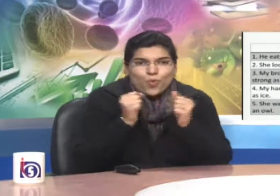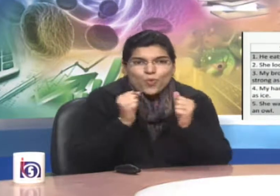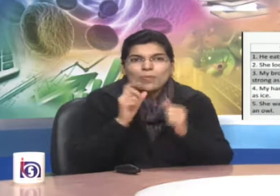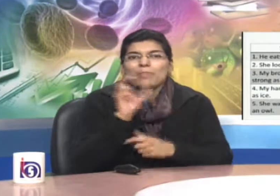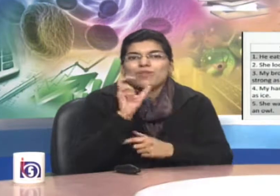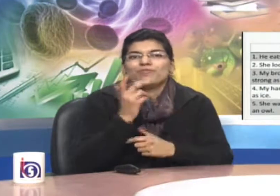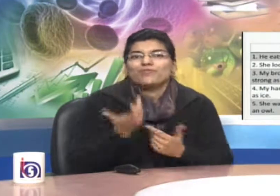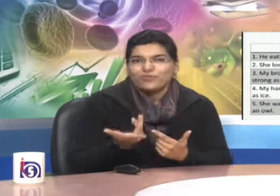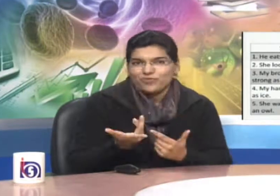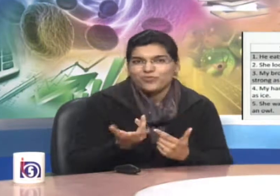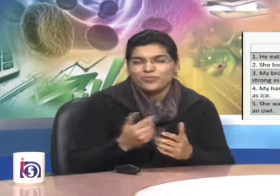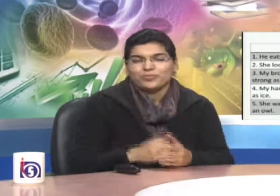ice.